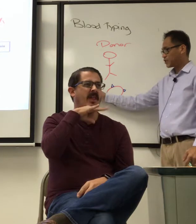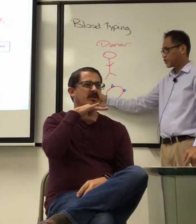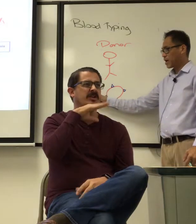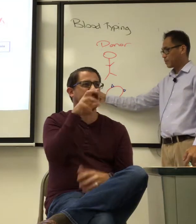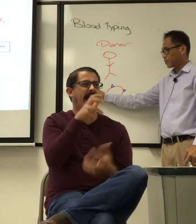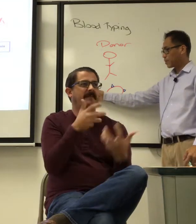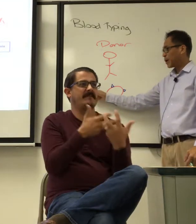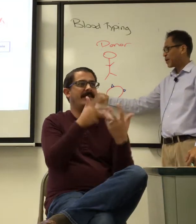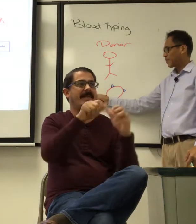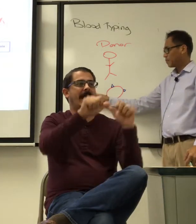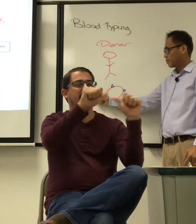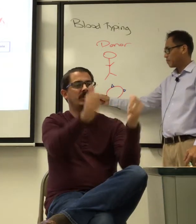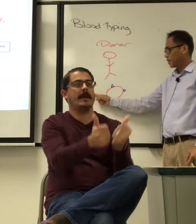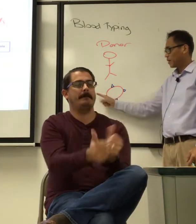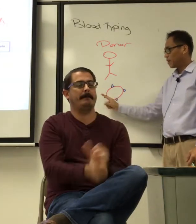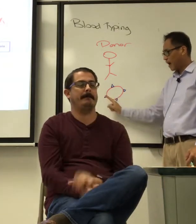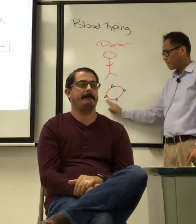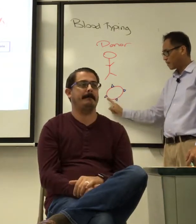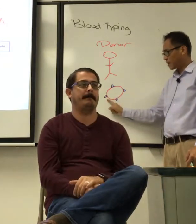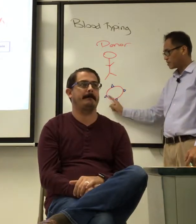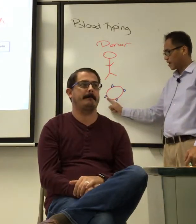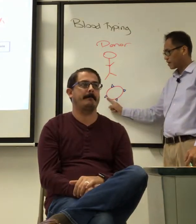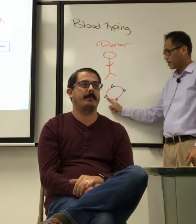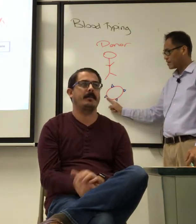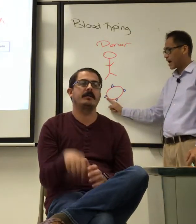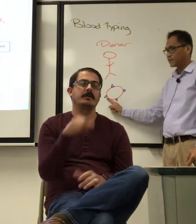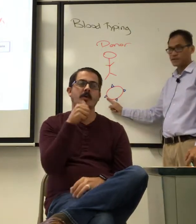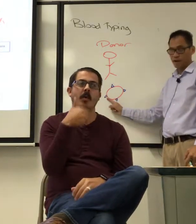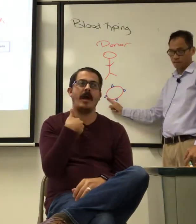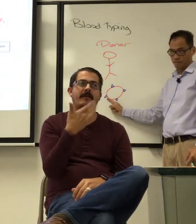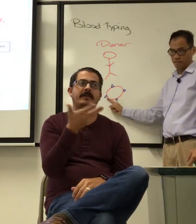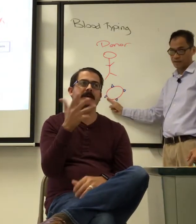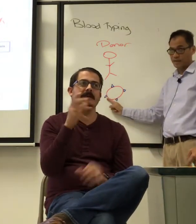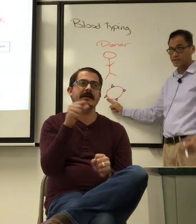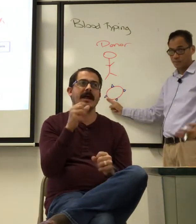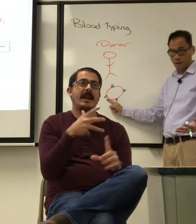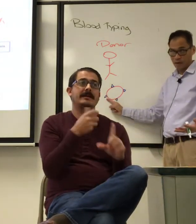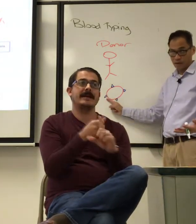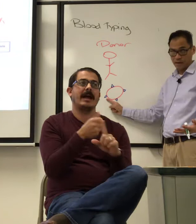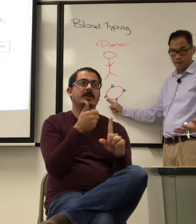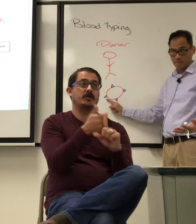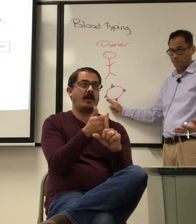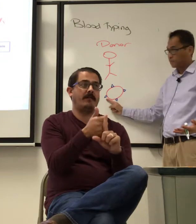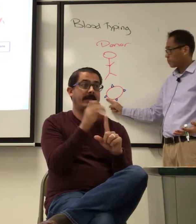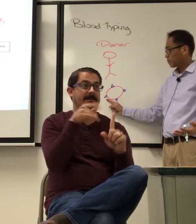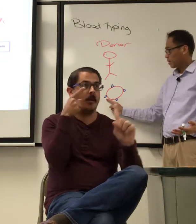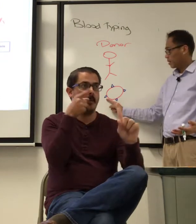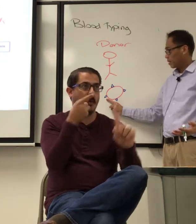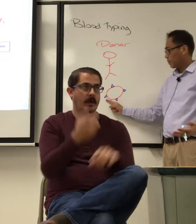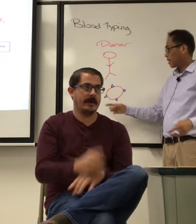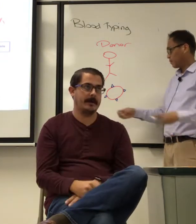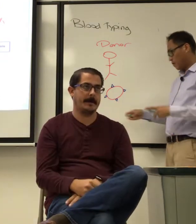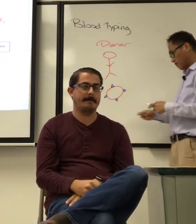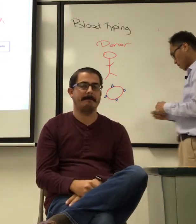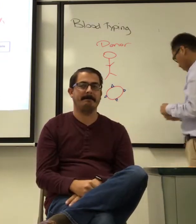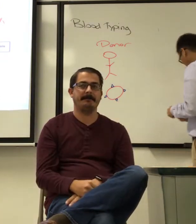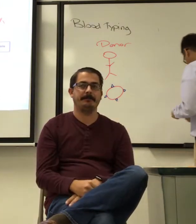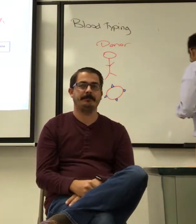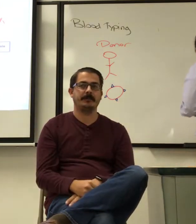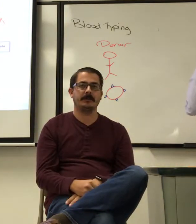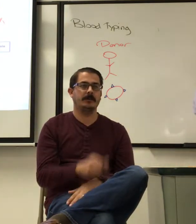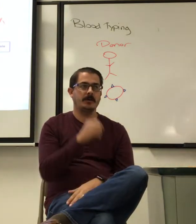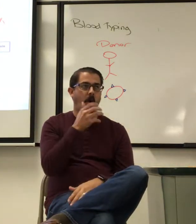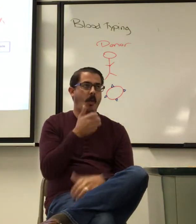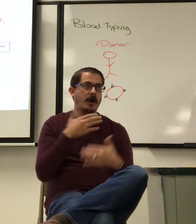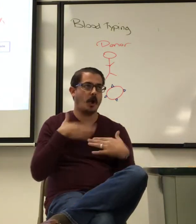fit that shape. But you don't have things that can attack yourself. That's the point. But if you have another